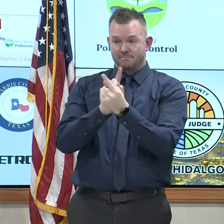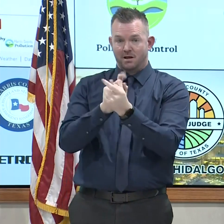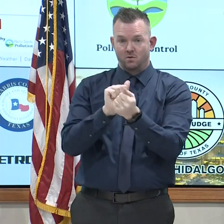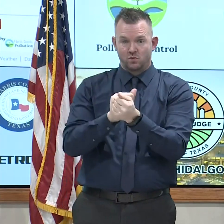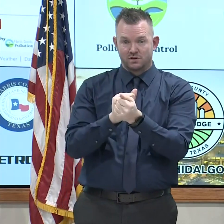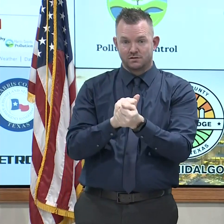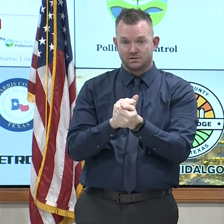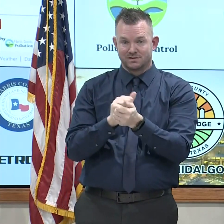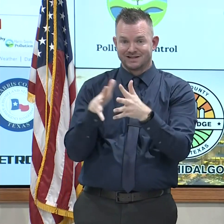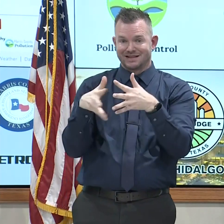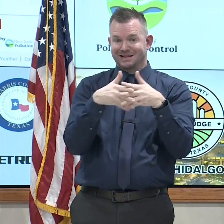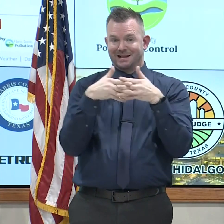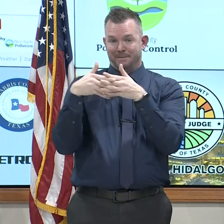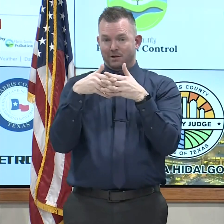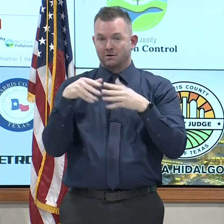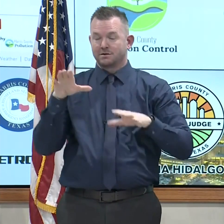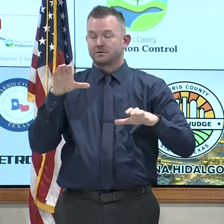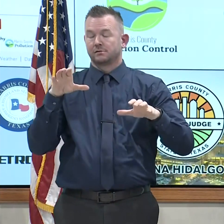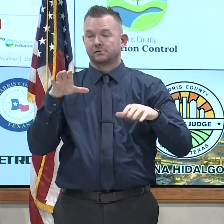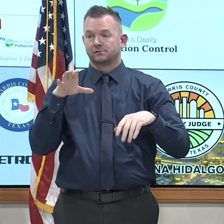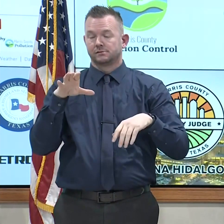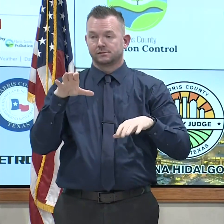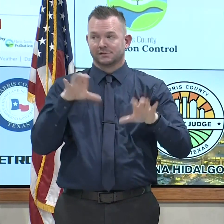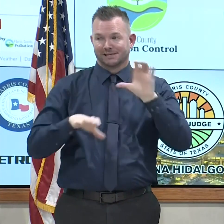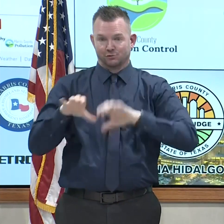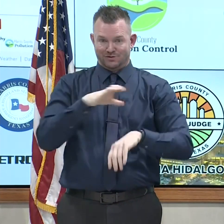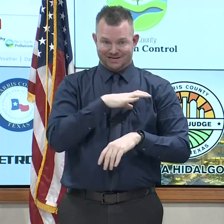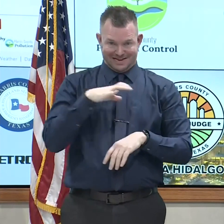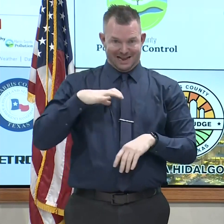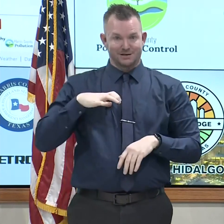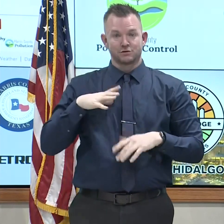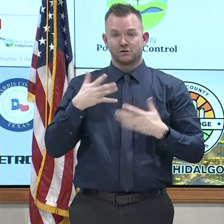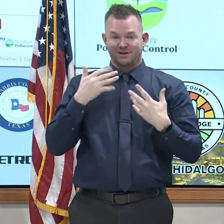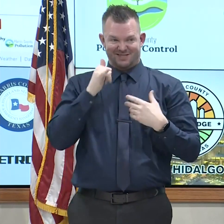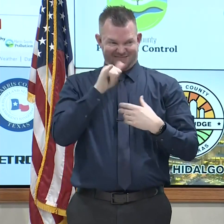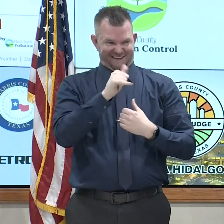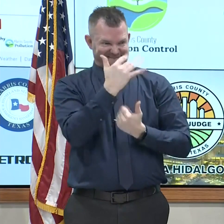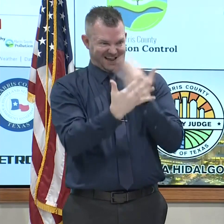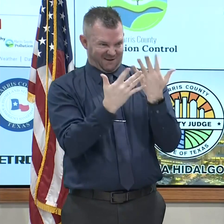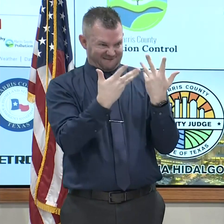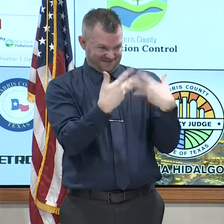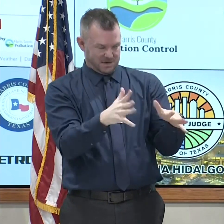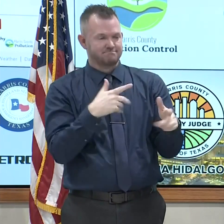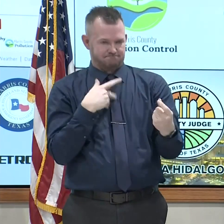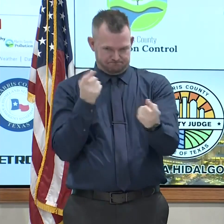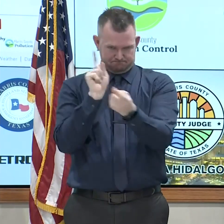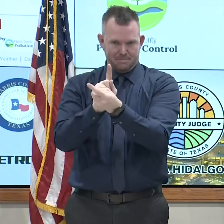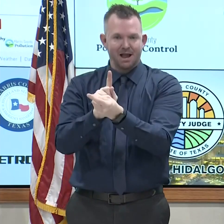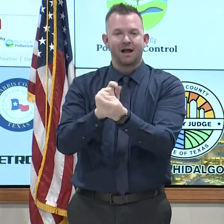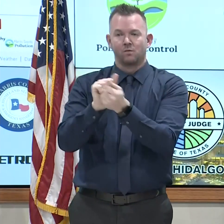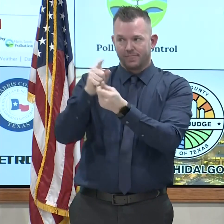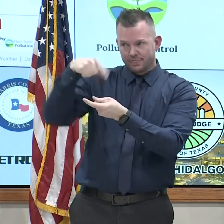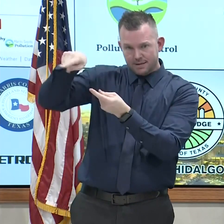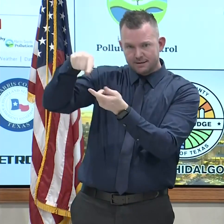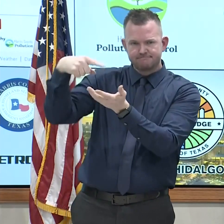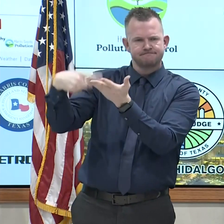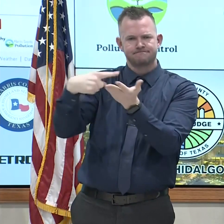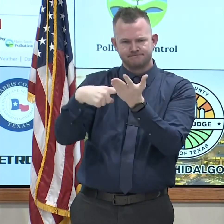in Washington, D.C. Today, Chris John, President and CEO of